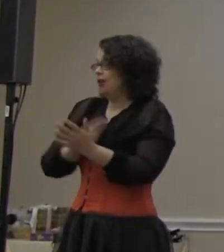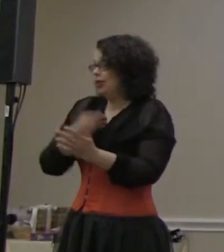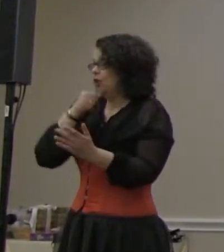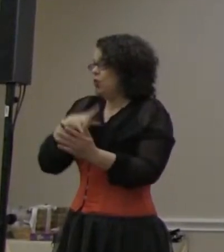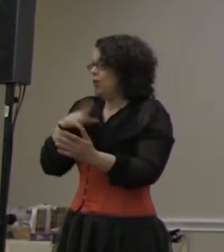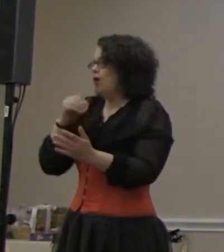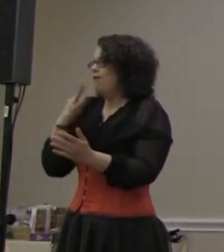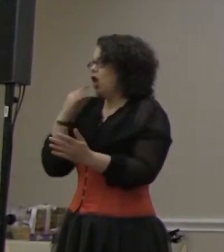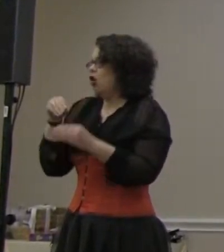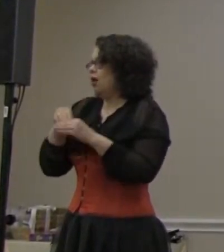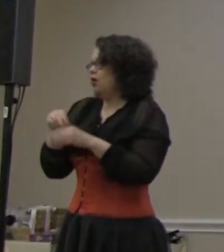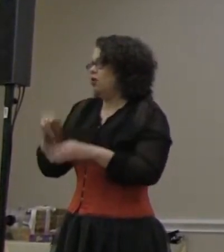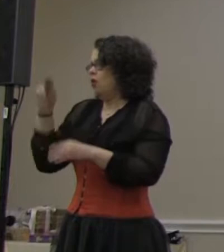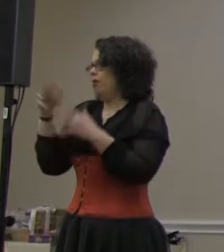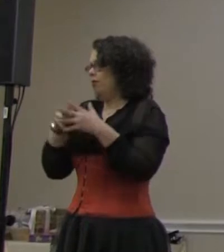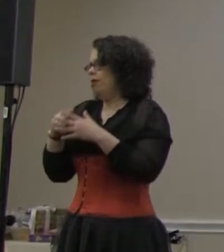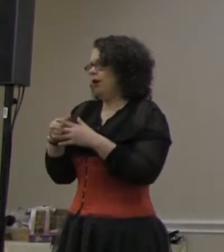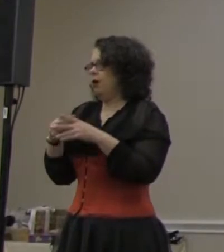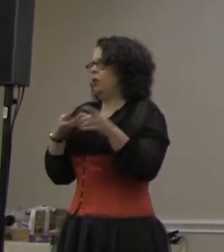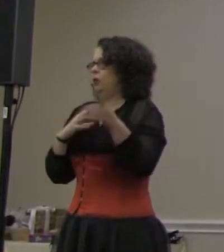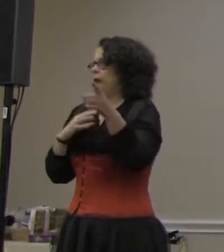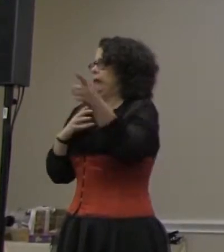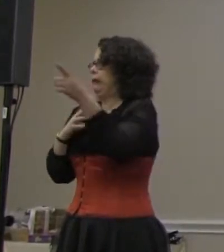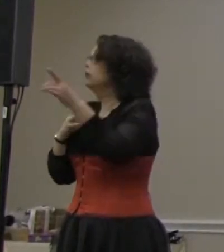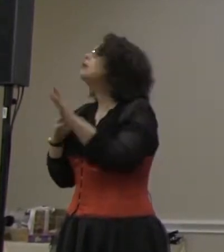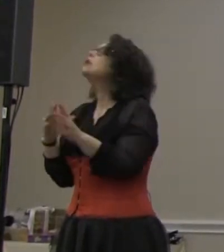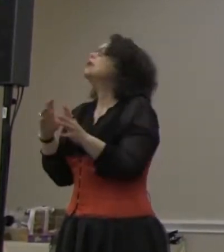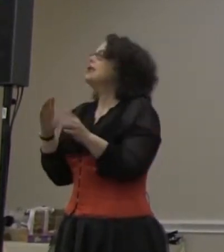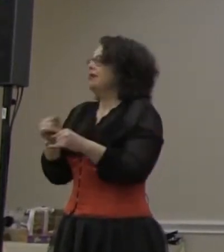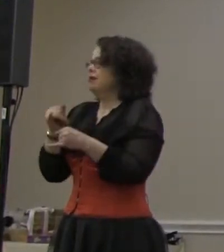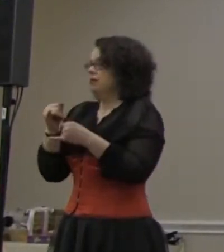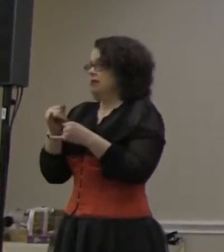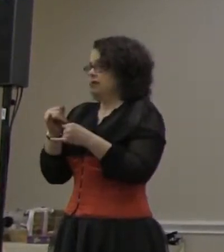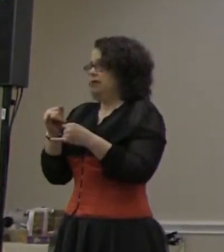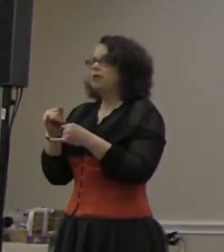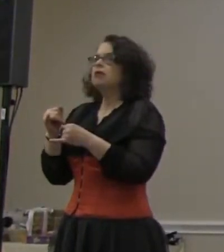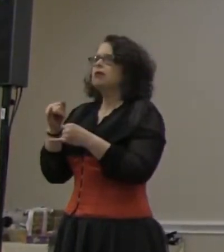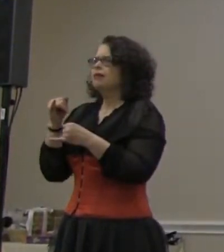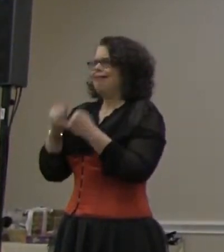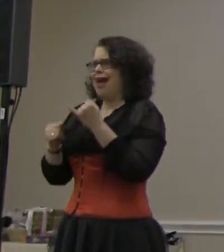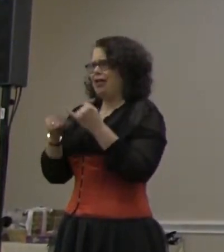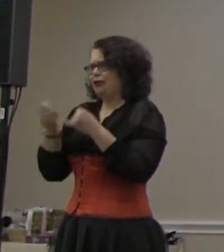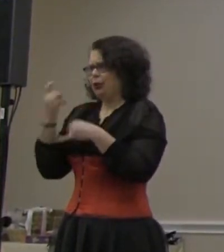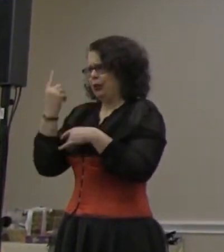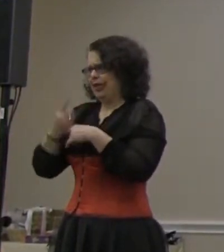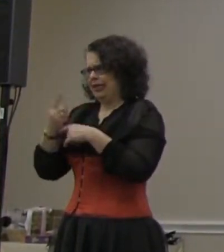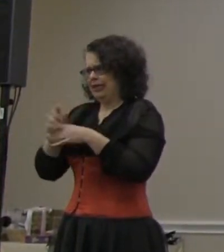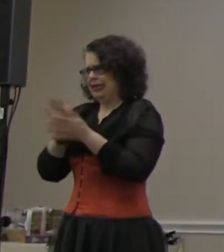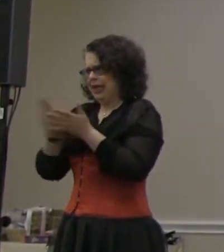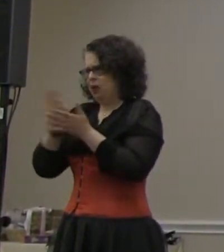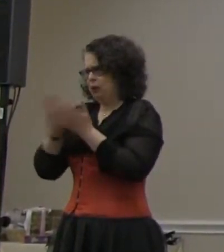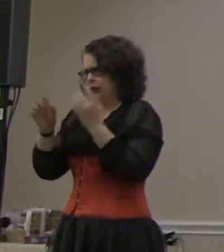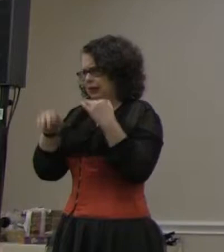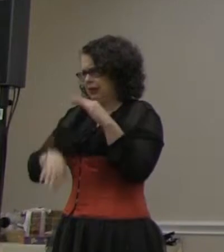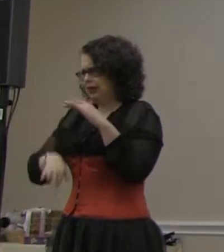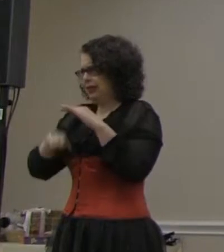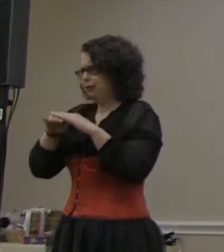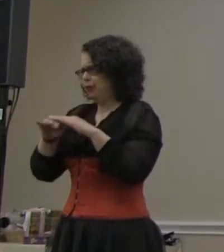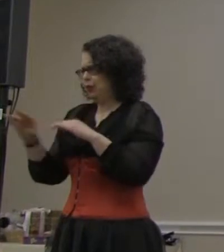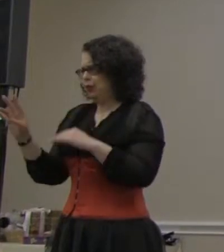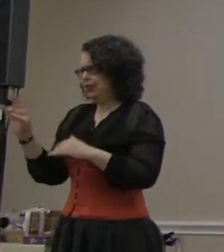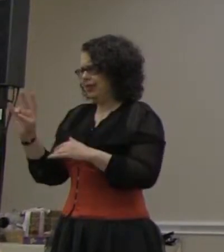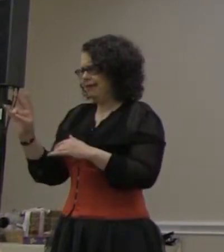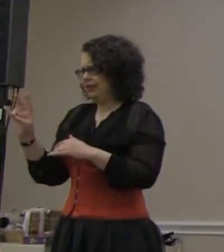color in North America. At last check, the last few days, there have already been